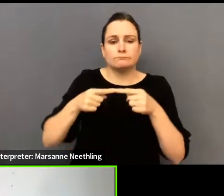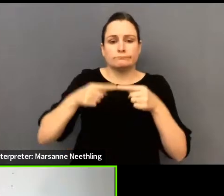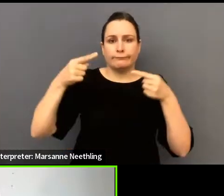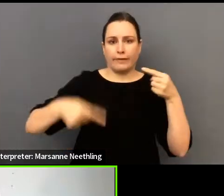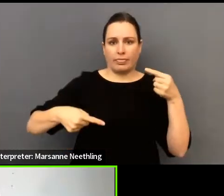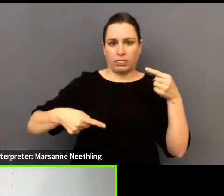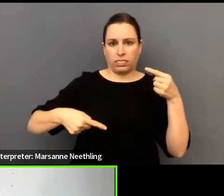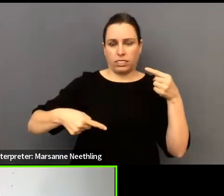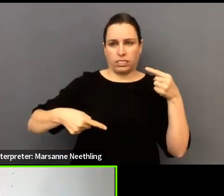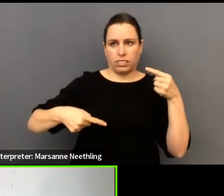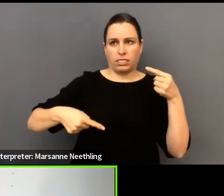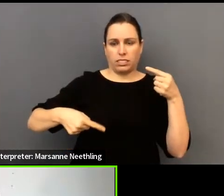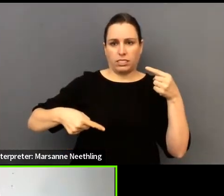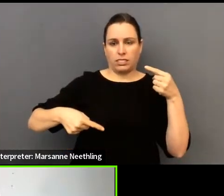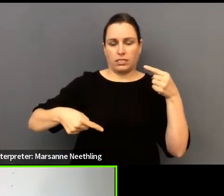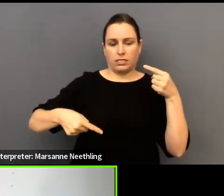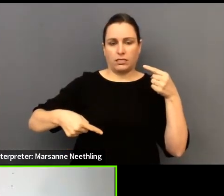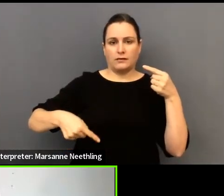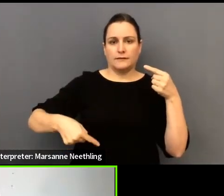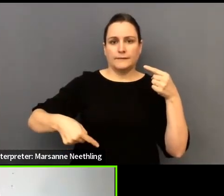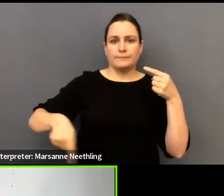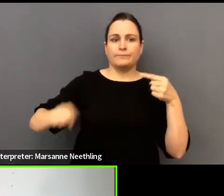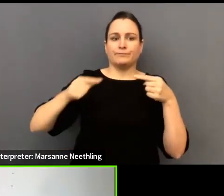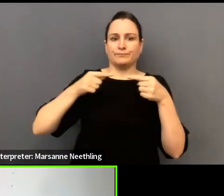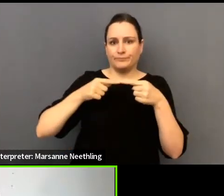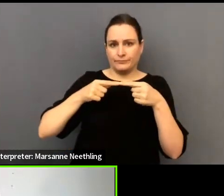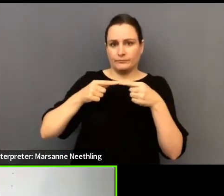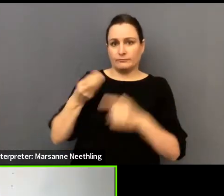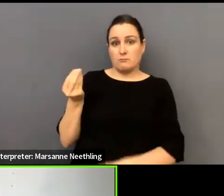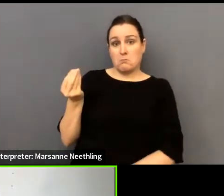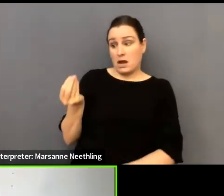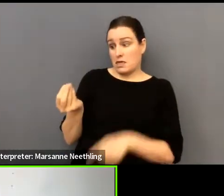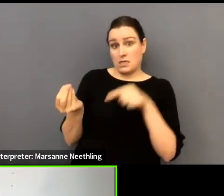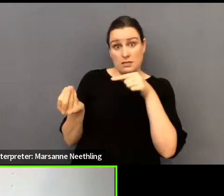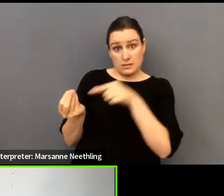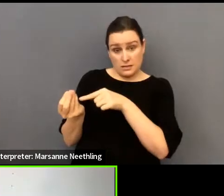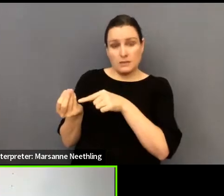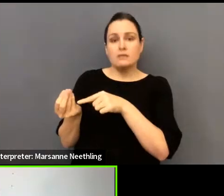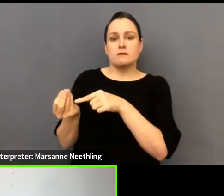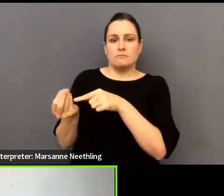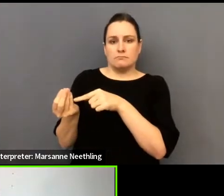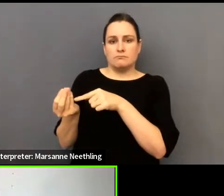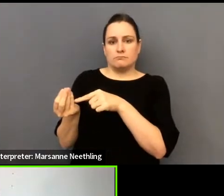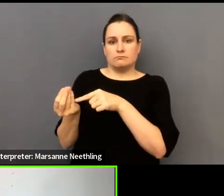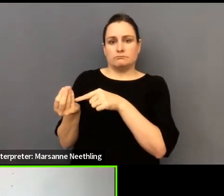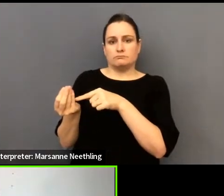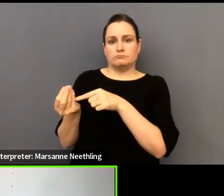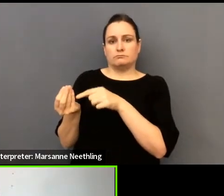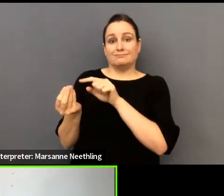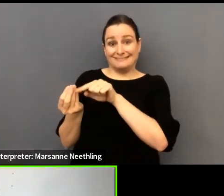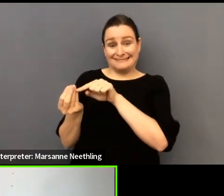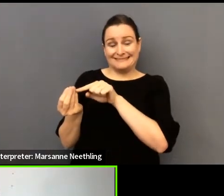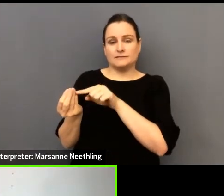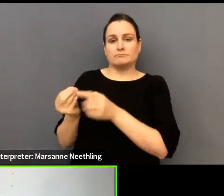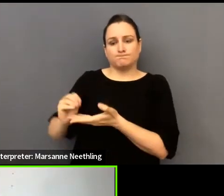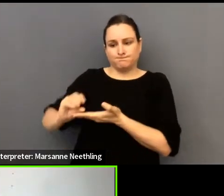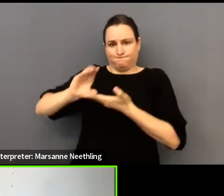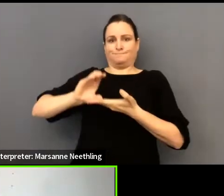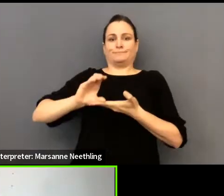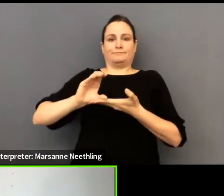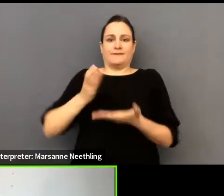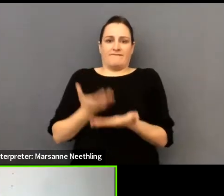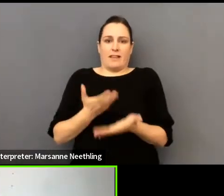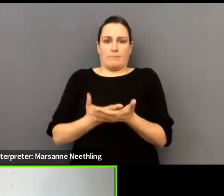in any South African university to provide them with proper access